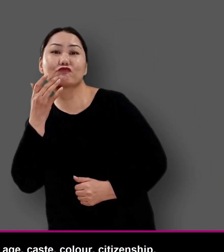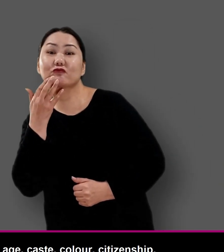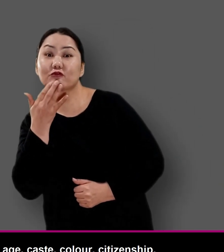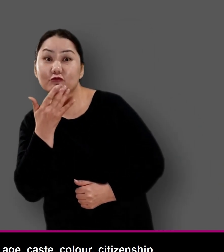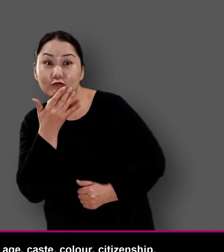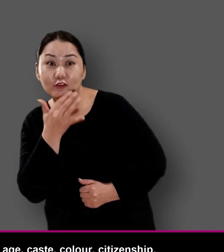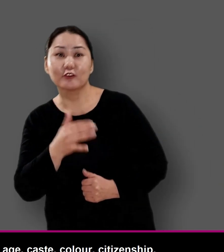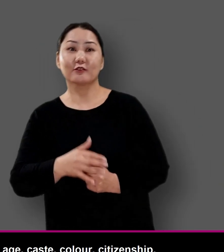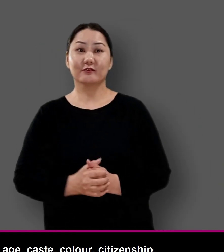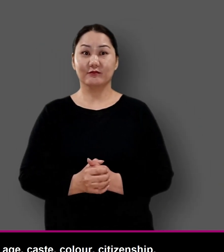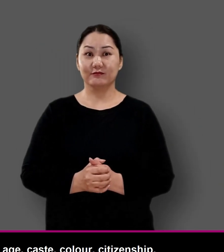color,